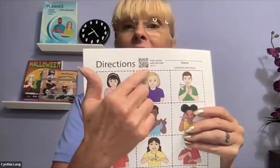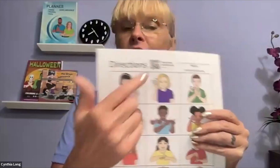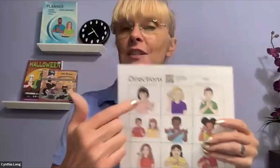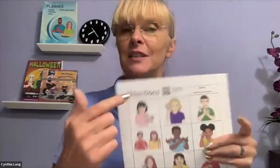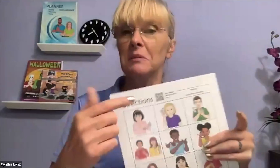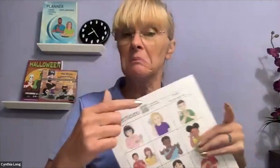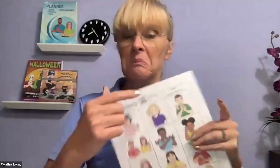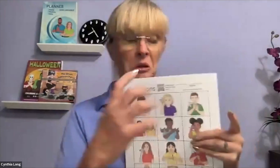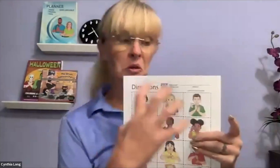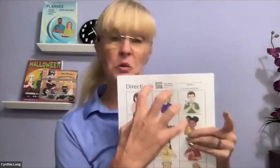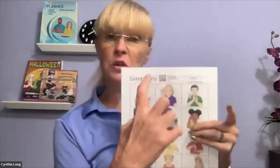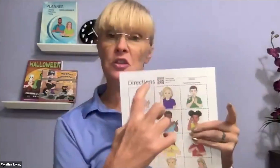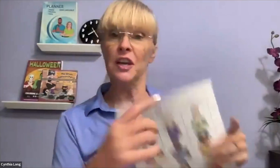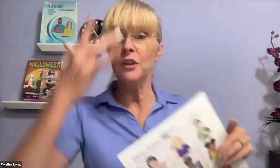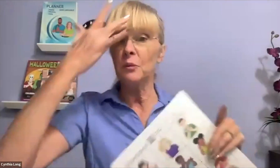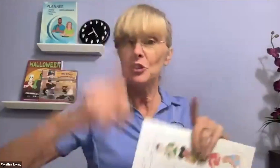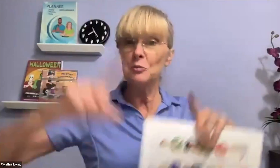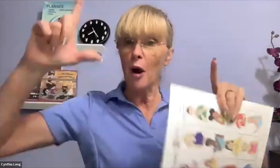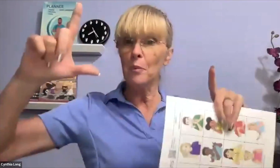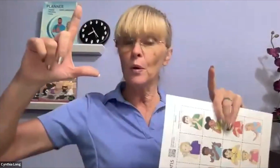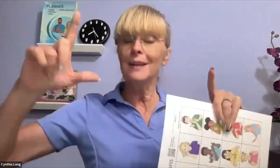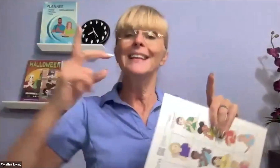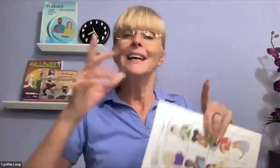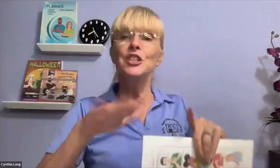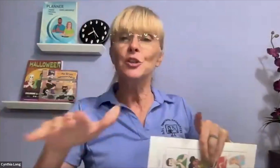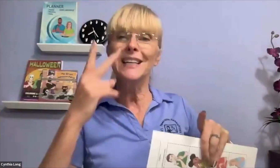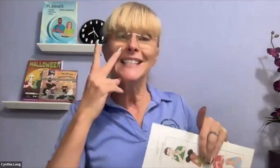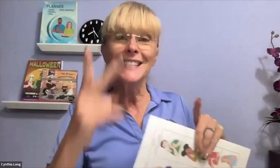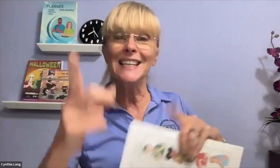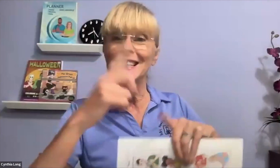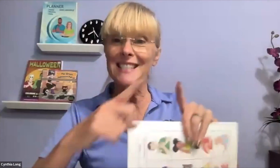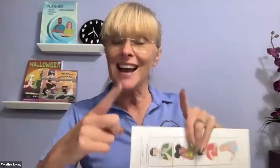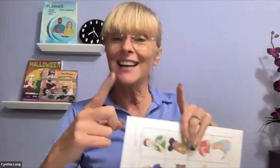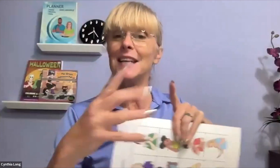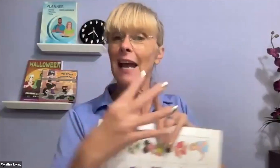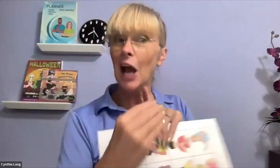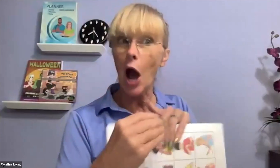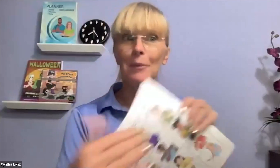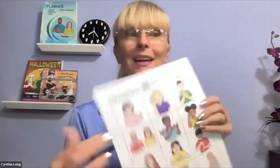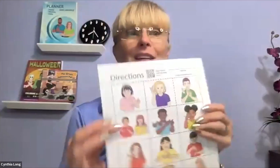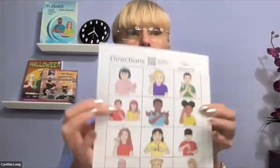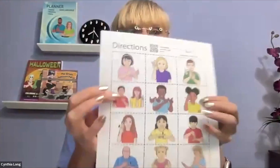these you can do it yourself, and on your smartboard, the children can see the signs and copy as